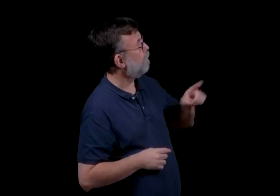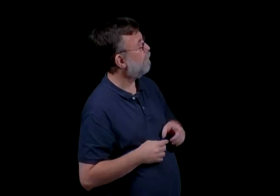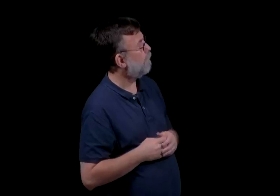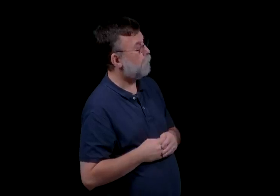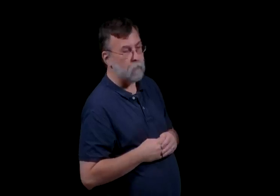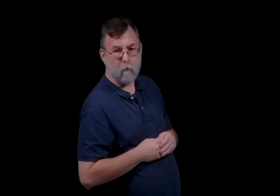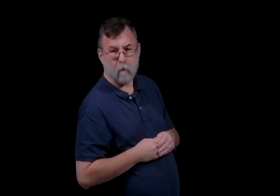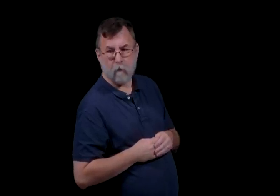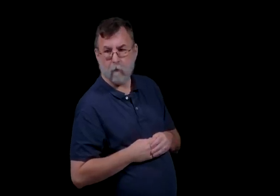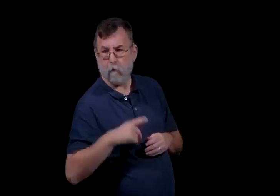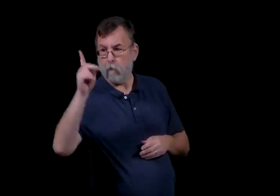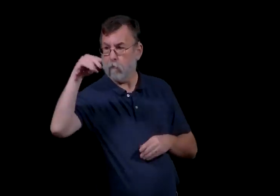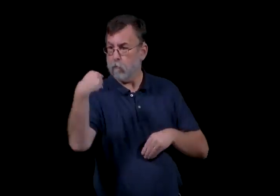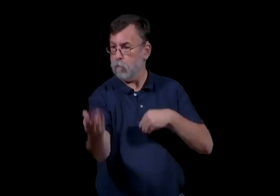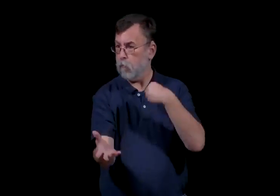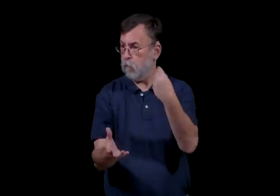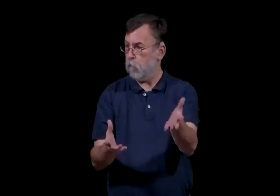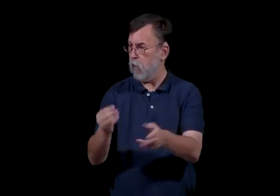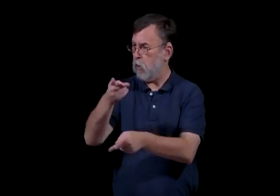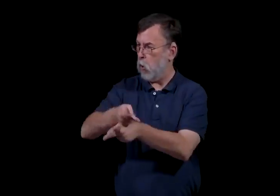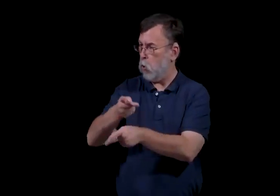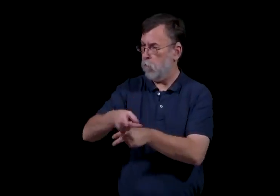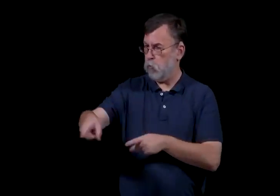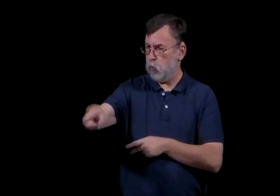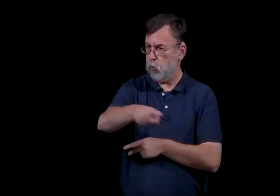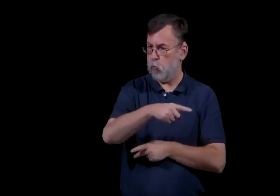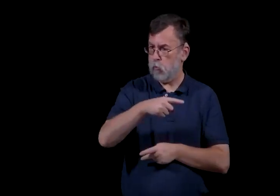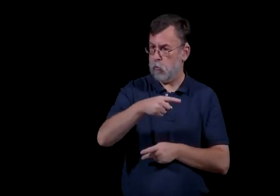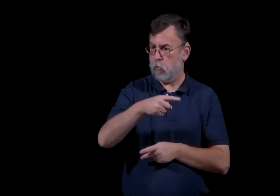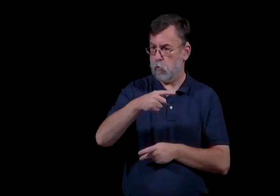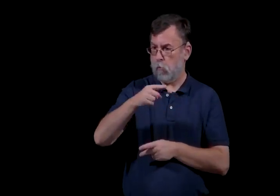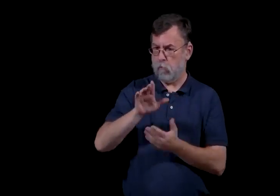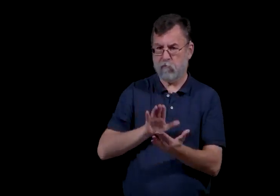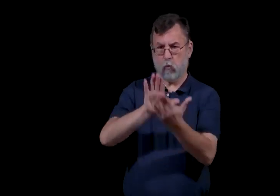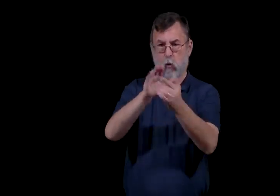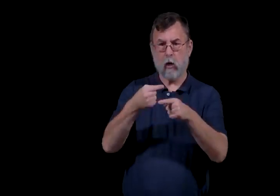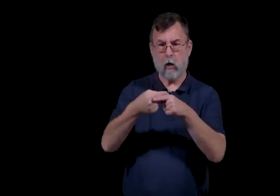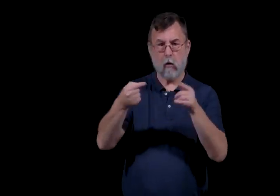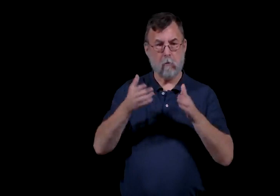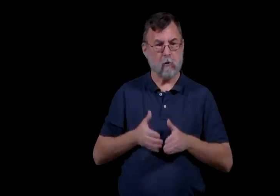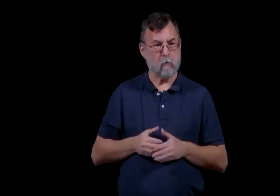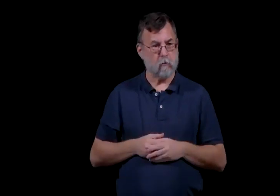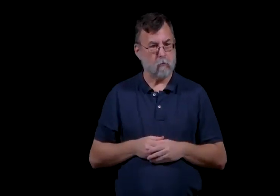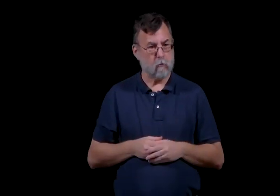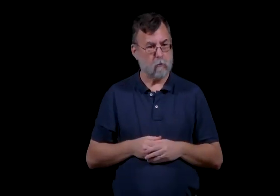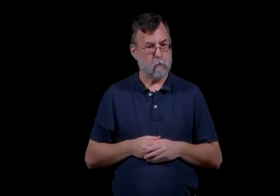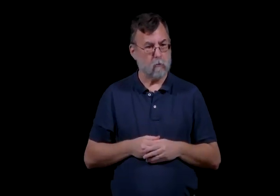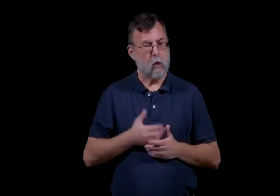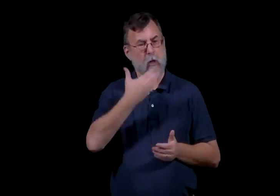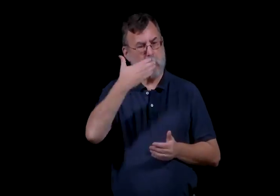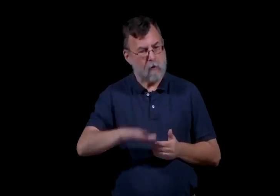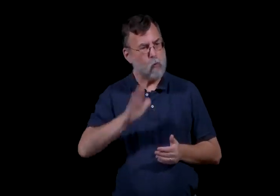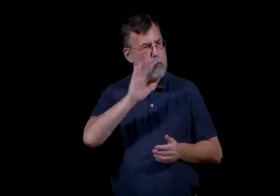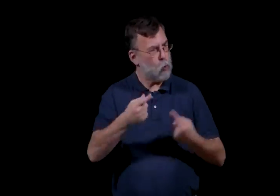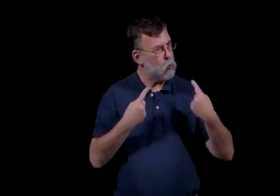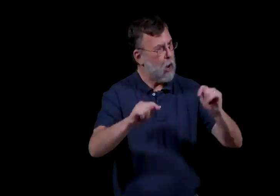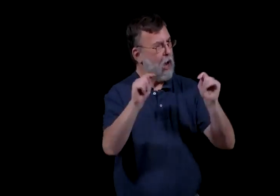And that's exactly what that verse means. He provides what you need in the presence of your